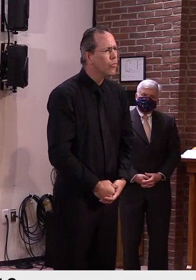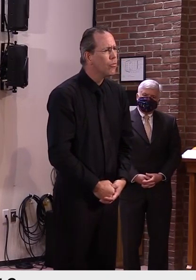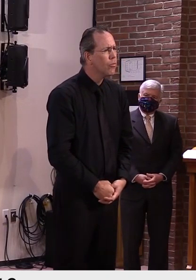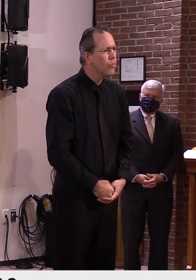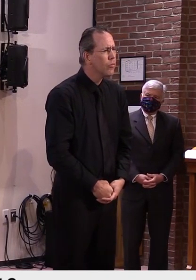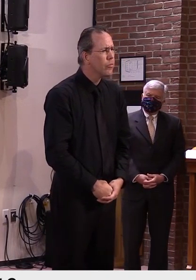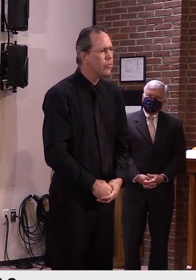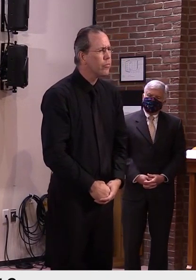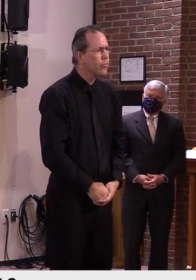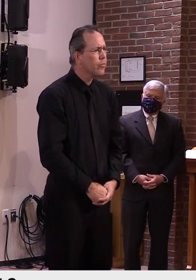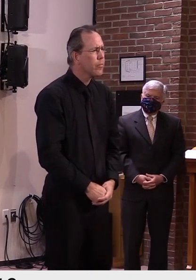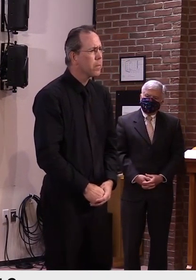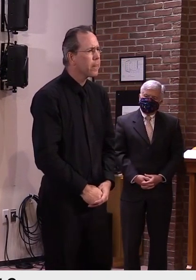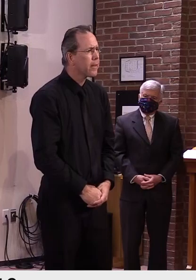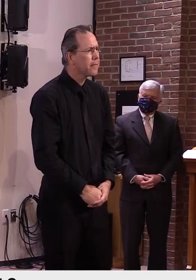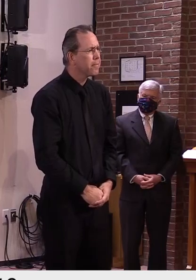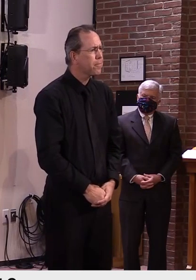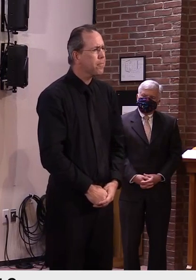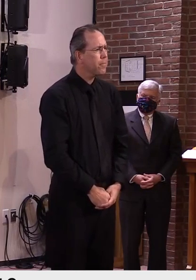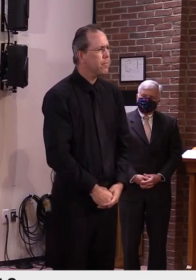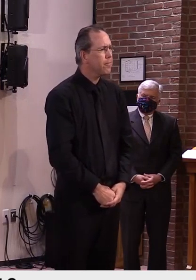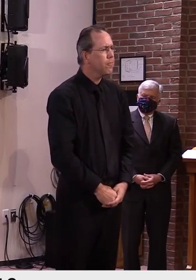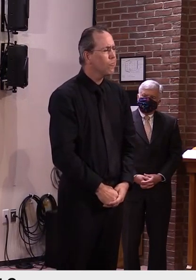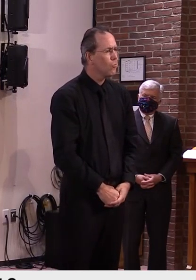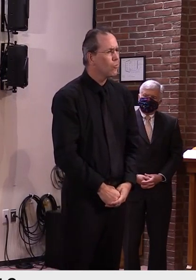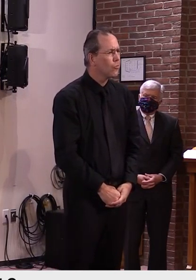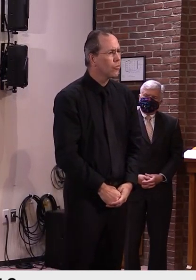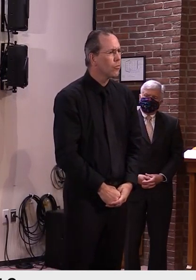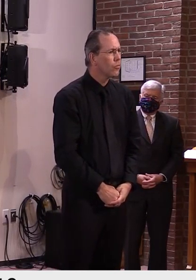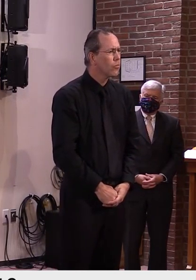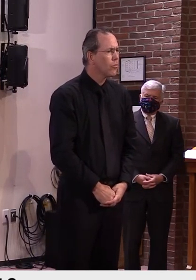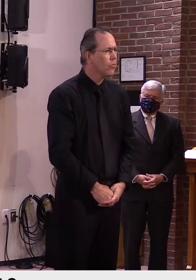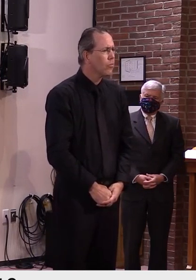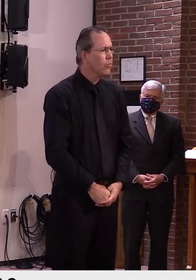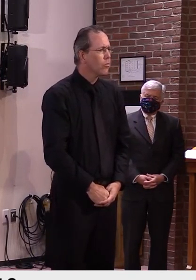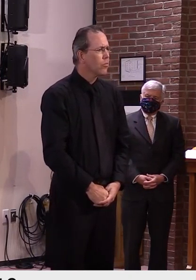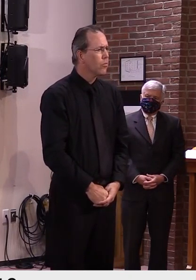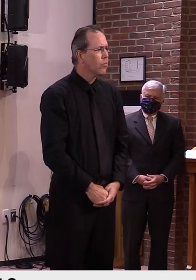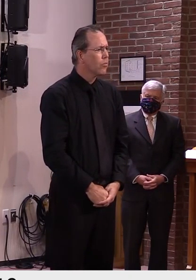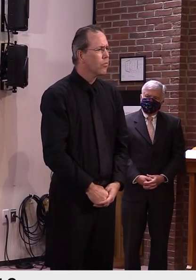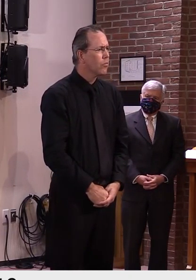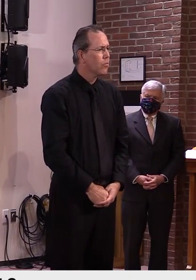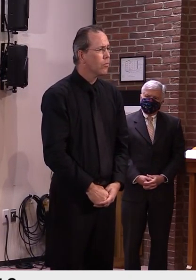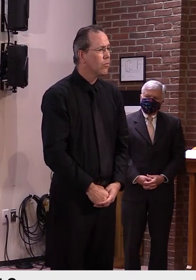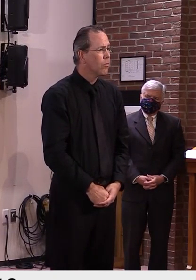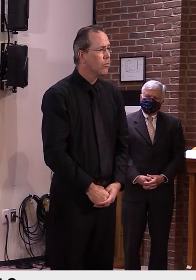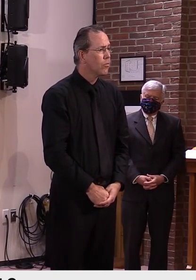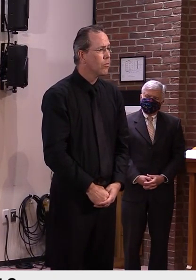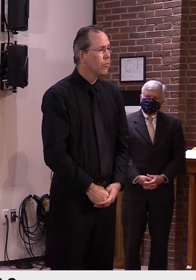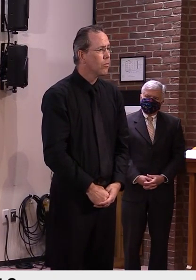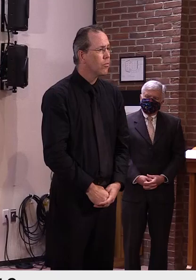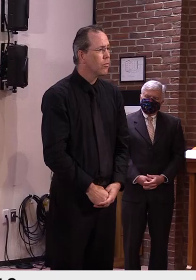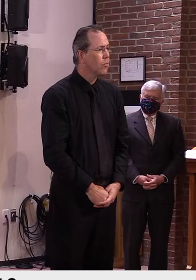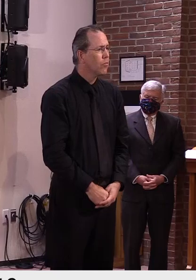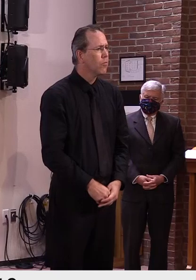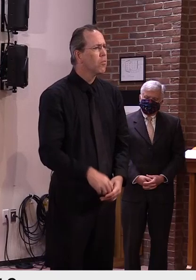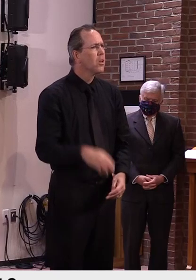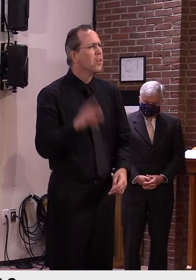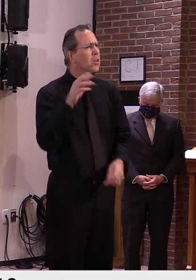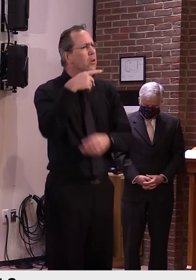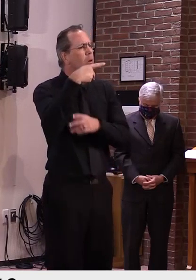for Lieutenant Governor. What's your read on these results, and how much difference do you think it would